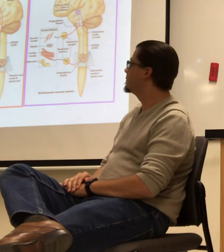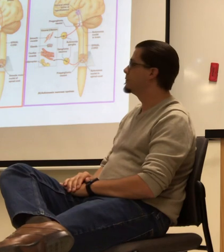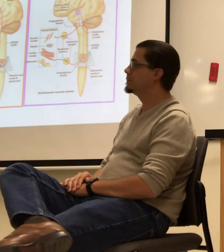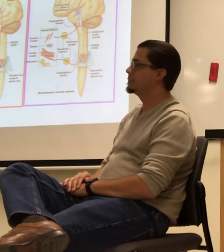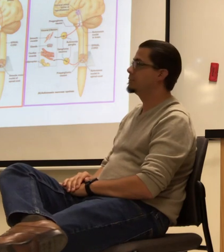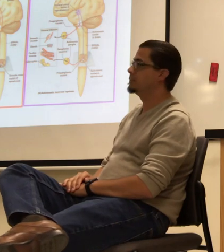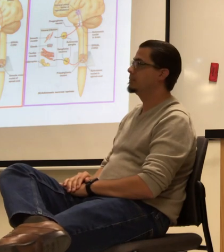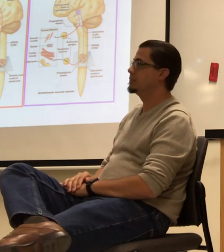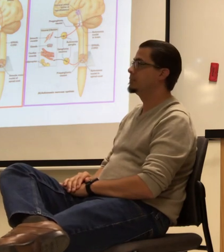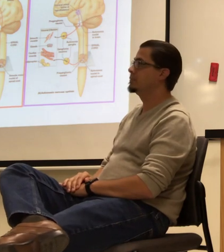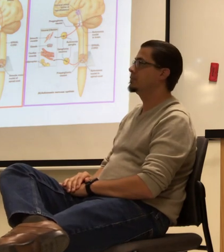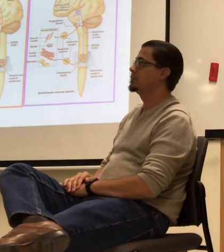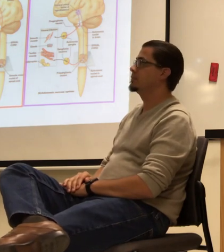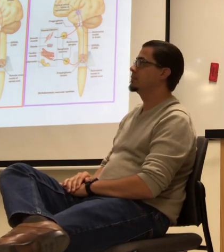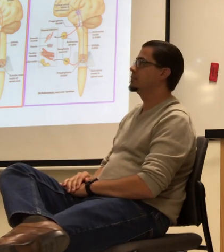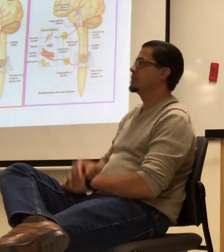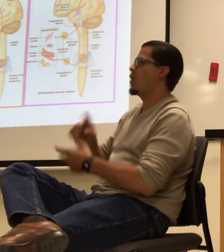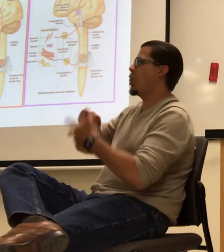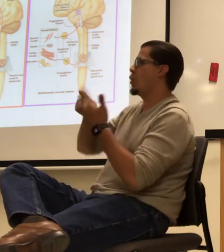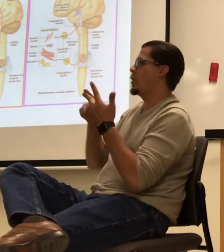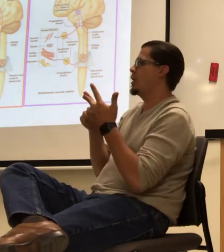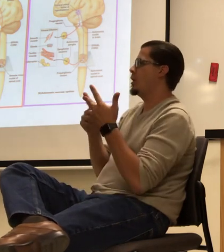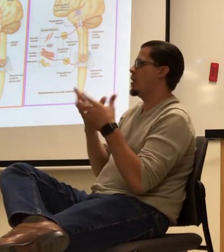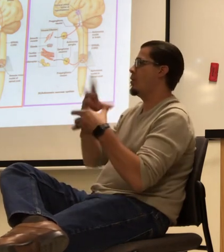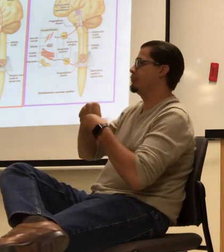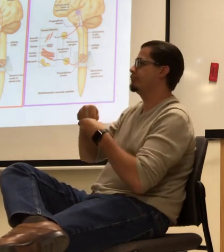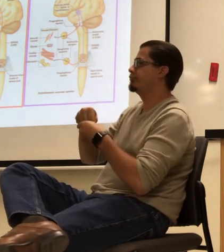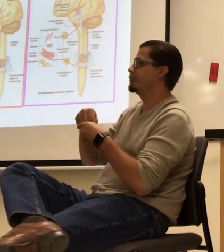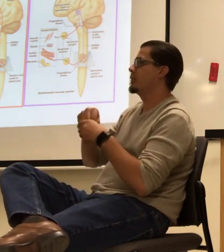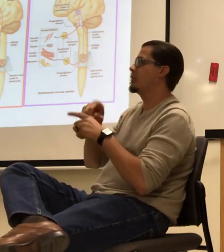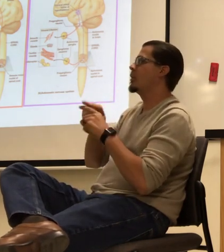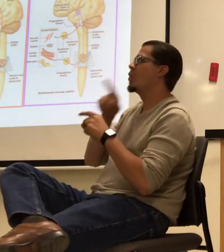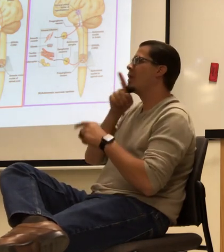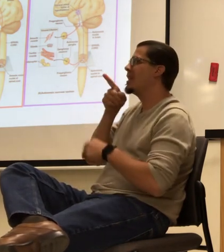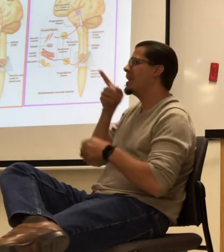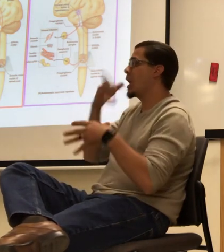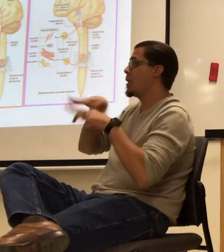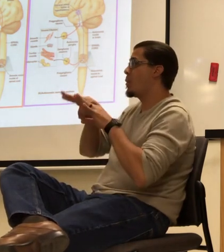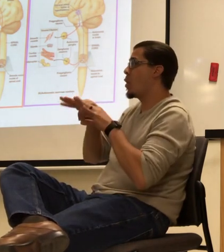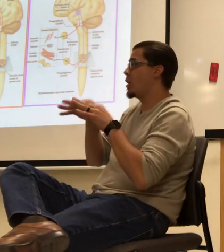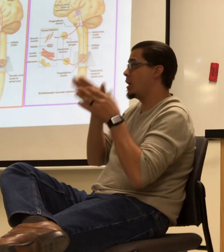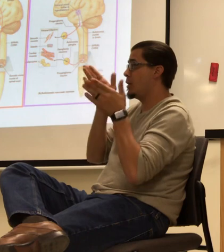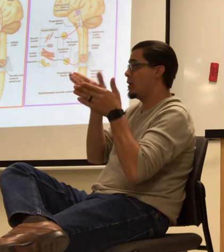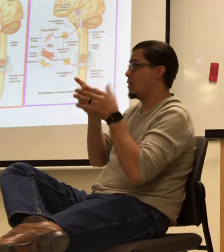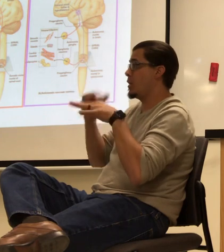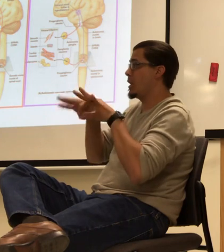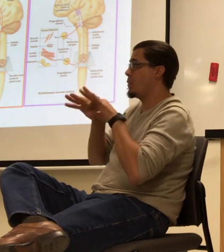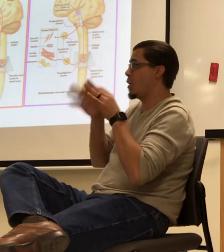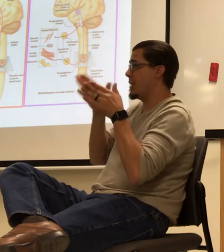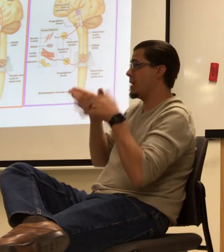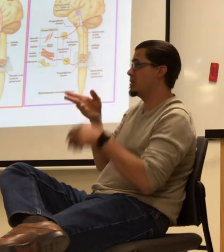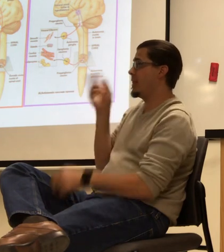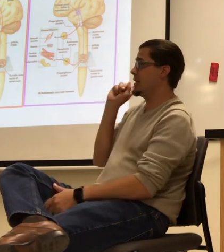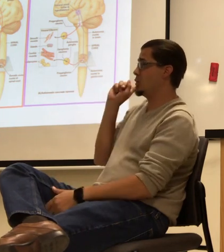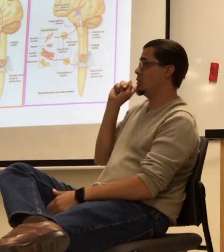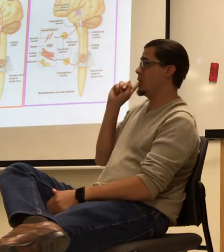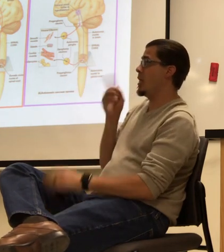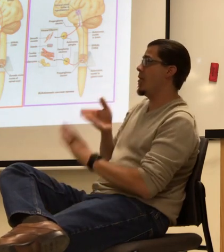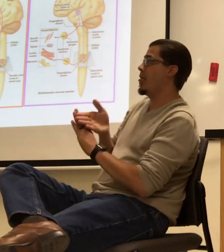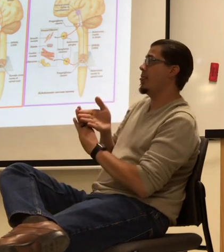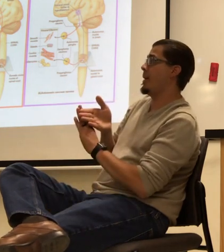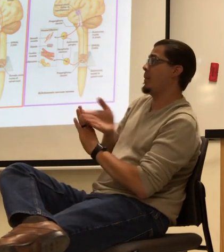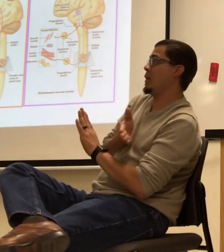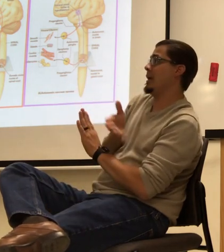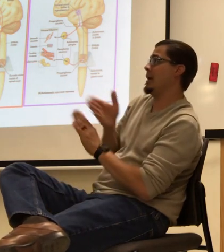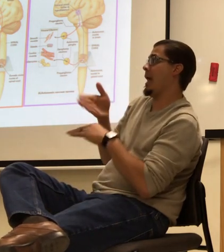Neuron. So those three all together, but the one we really pay attention to is this one, the pre and the post.